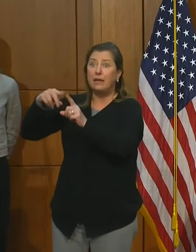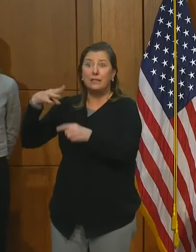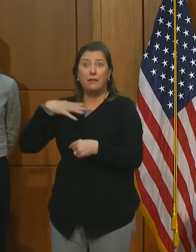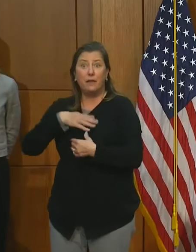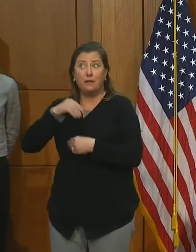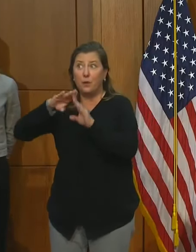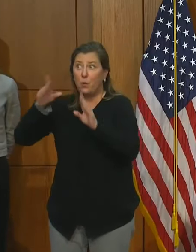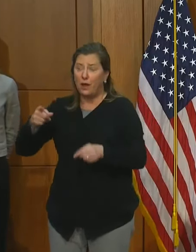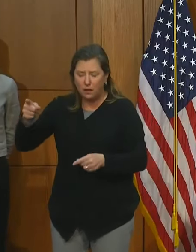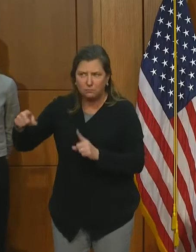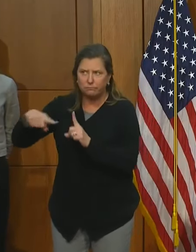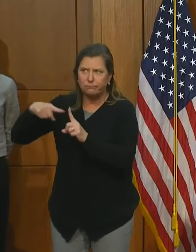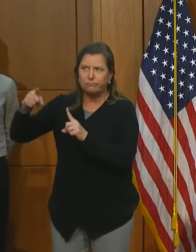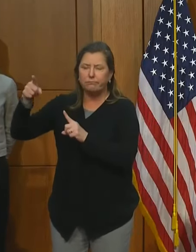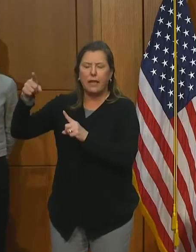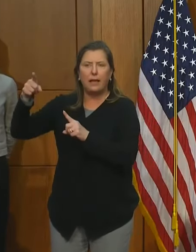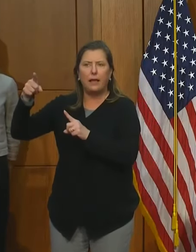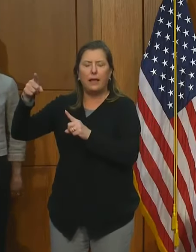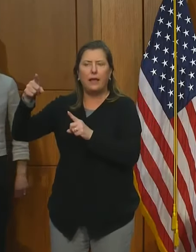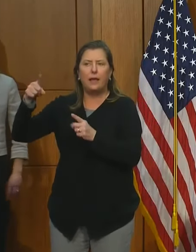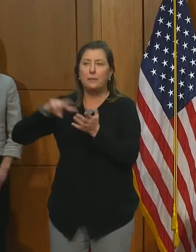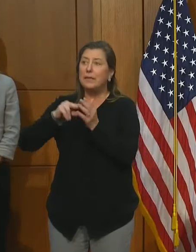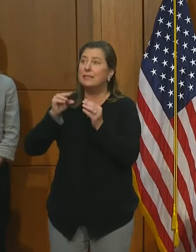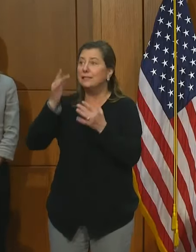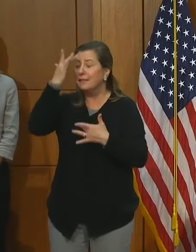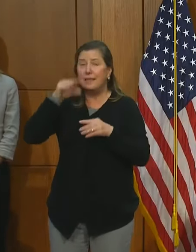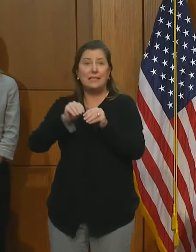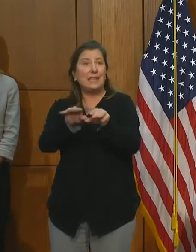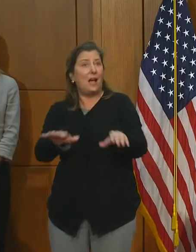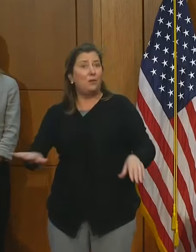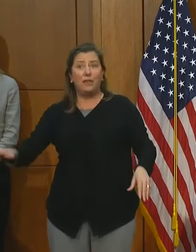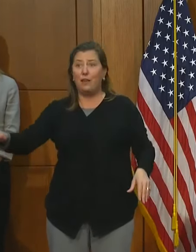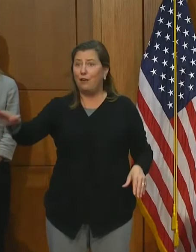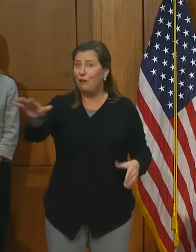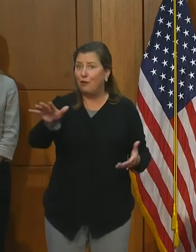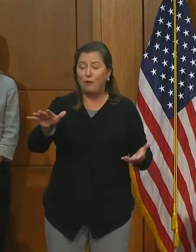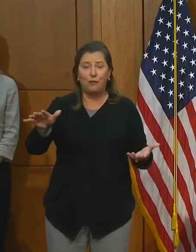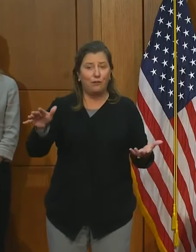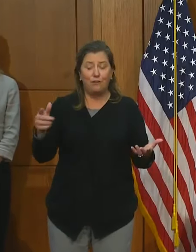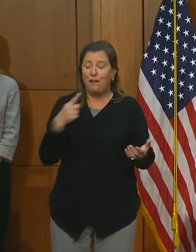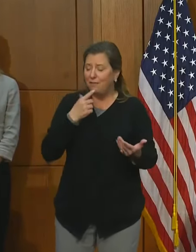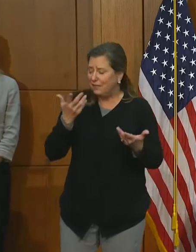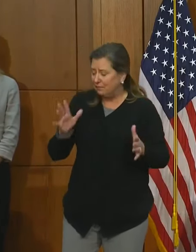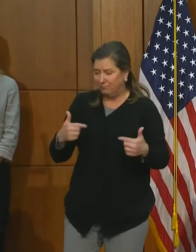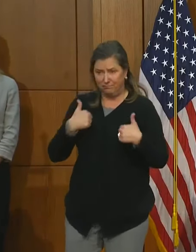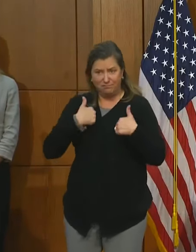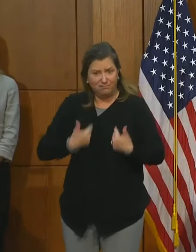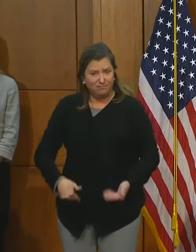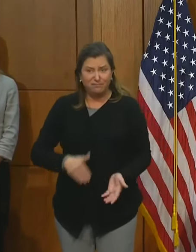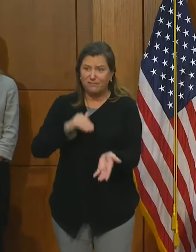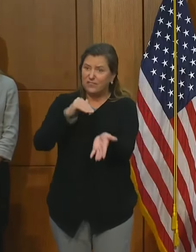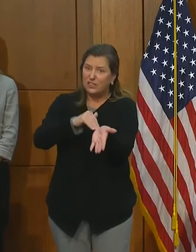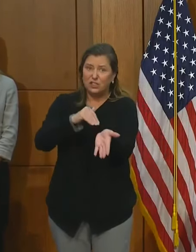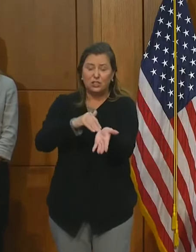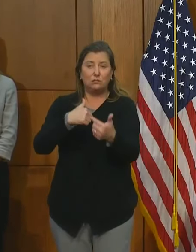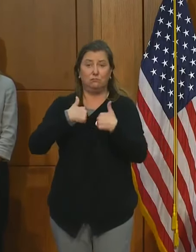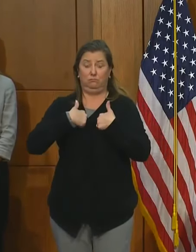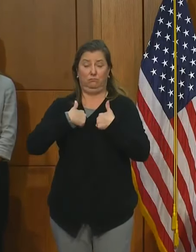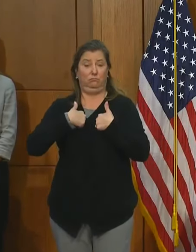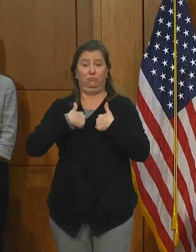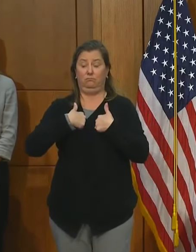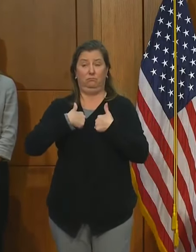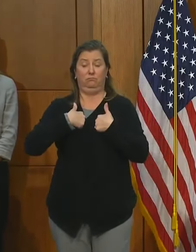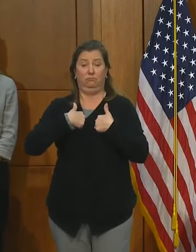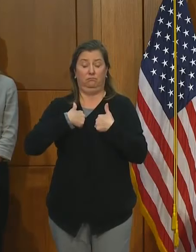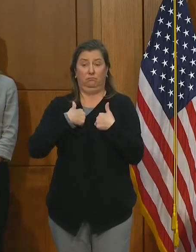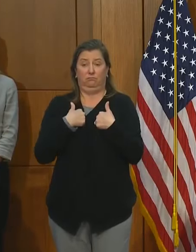not. So it's out there. As you've heard me say before, as a physician, I have never seen